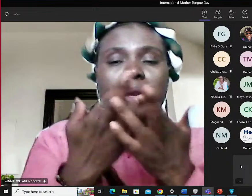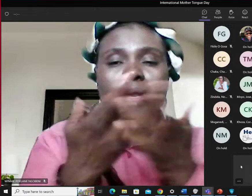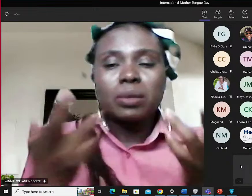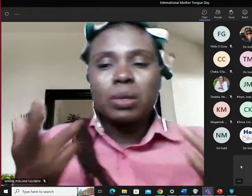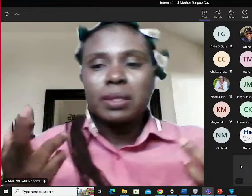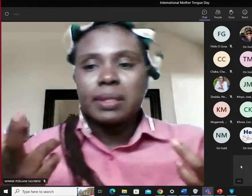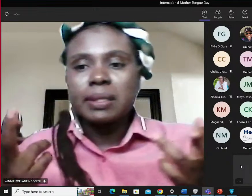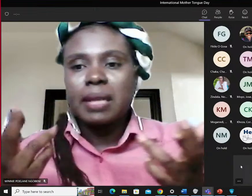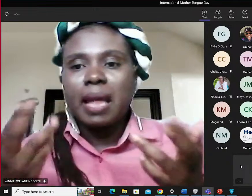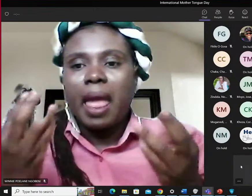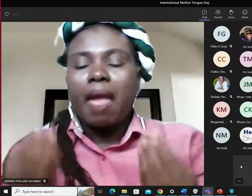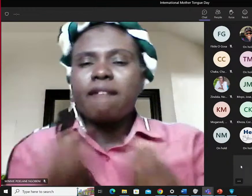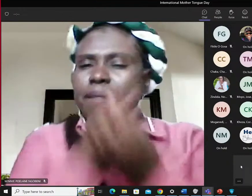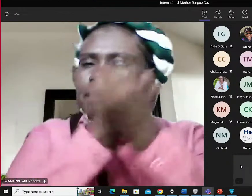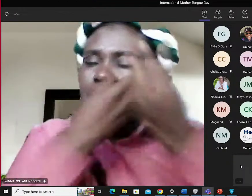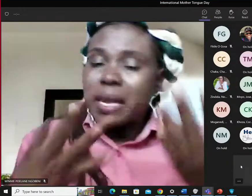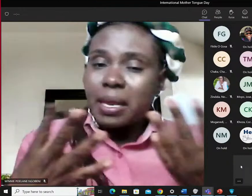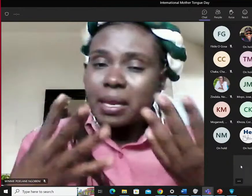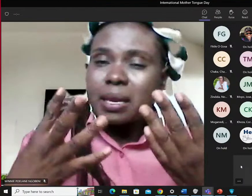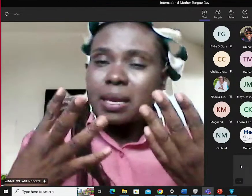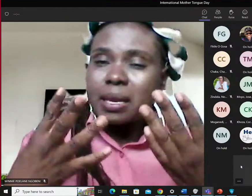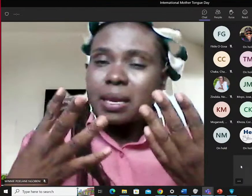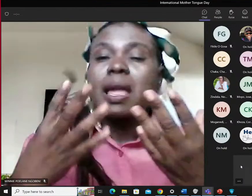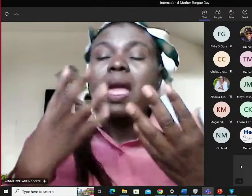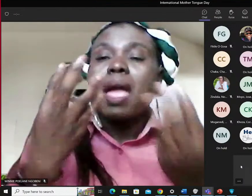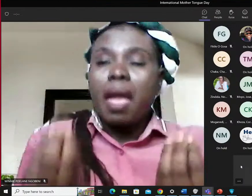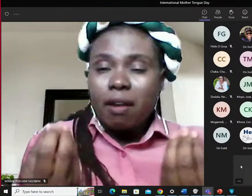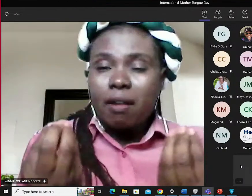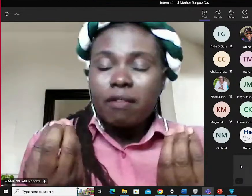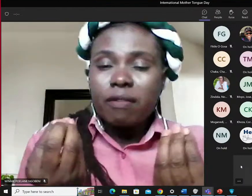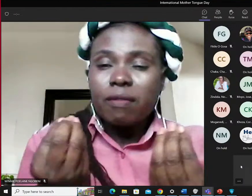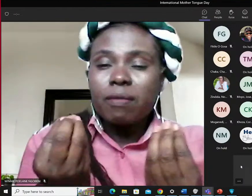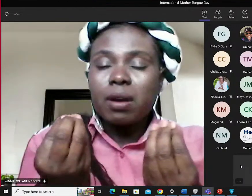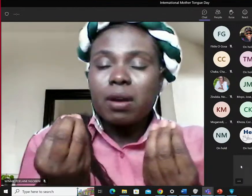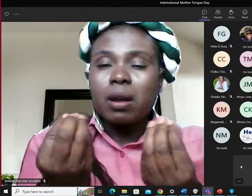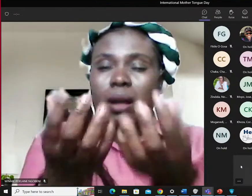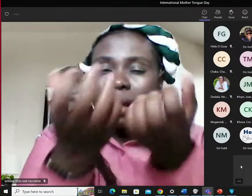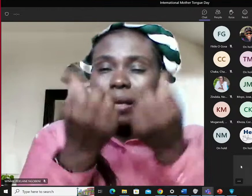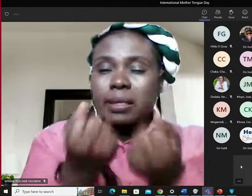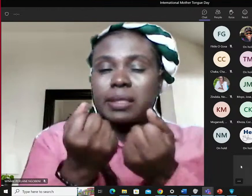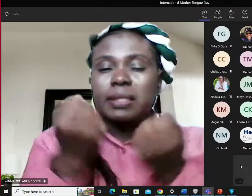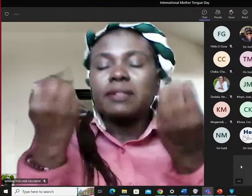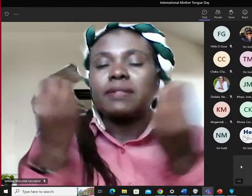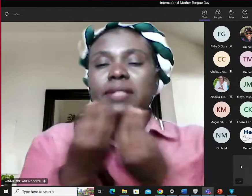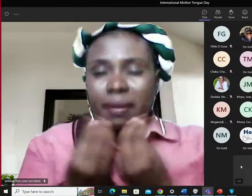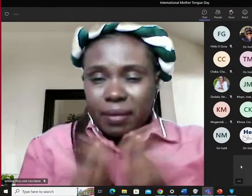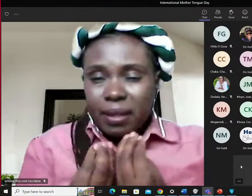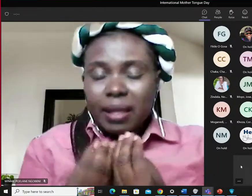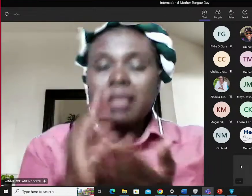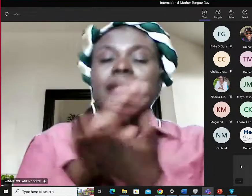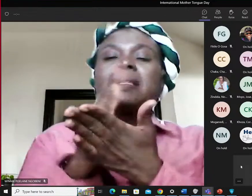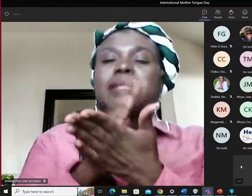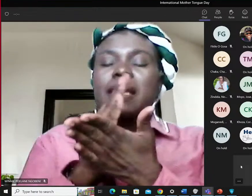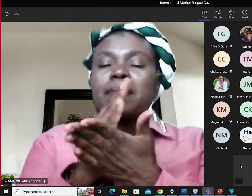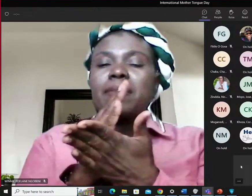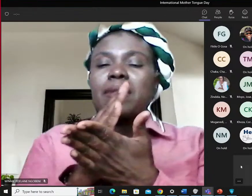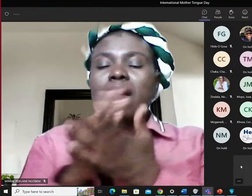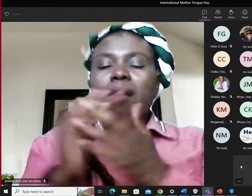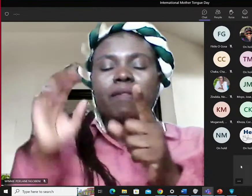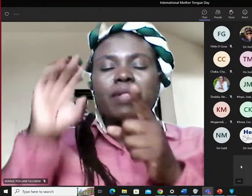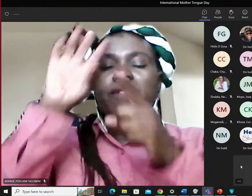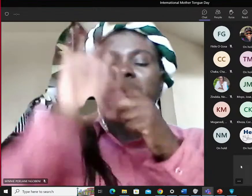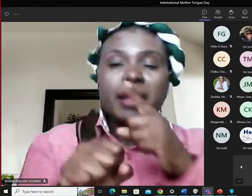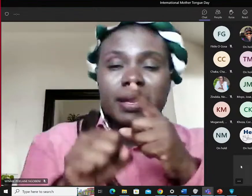they do really benefit them. Then some of the key findings were as follows. Some